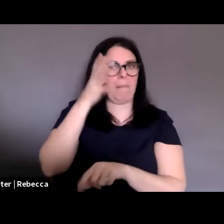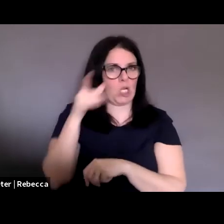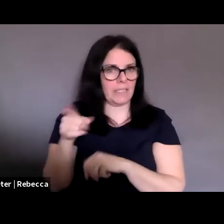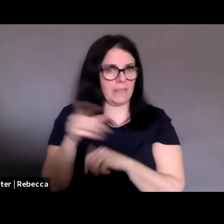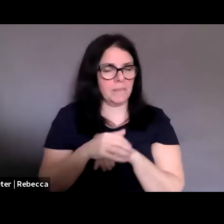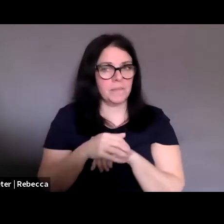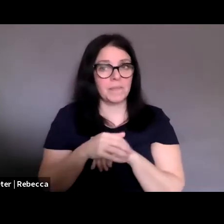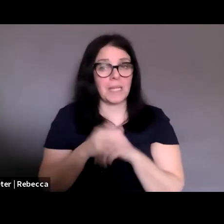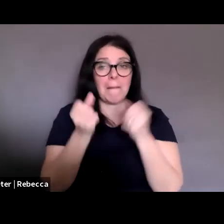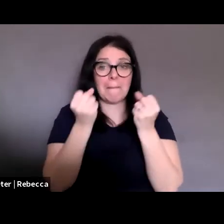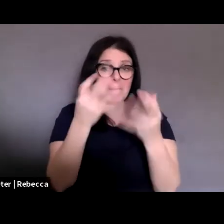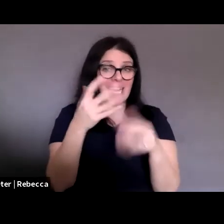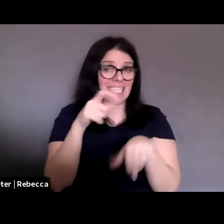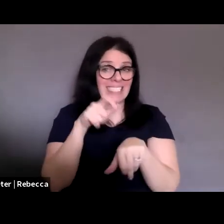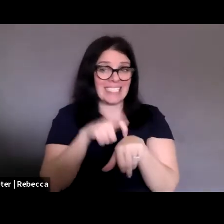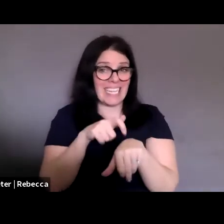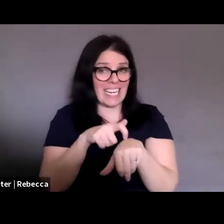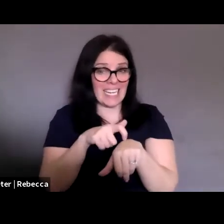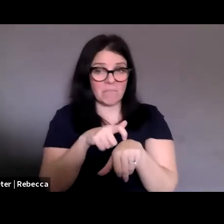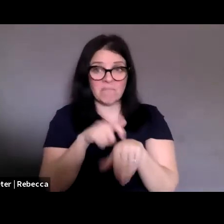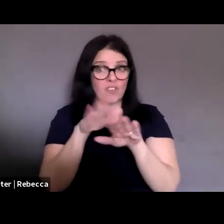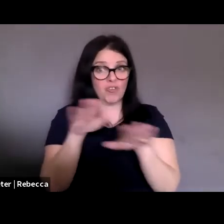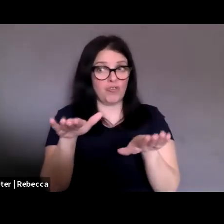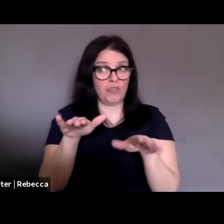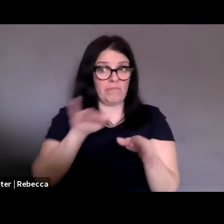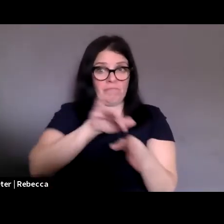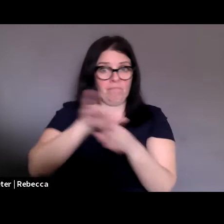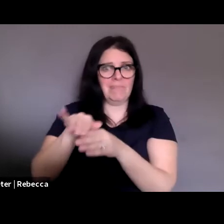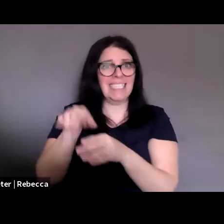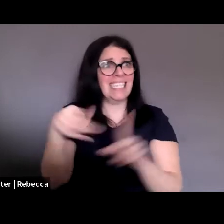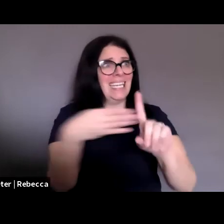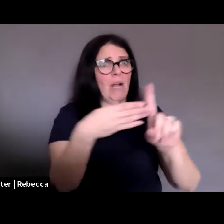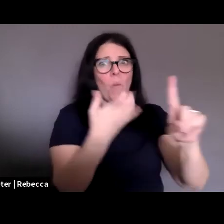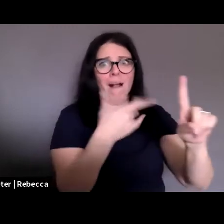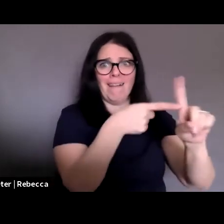were denied contact with their preferred parent.